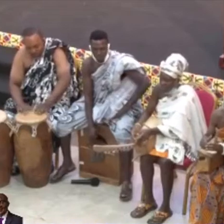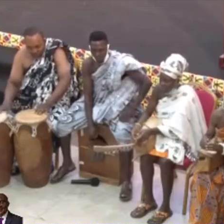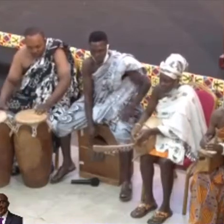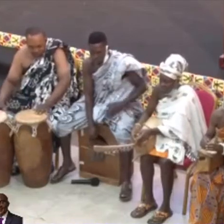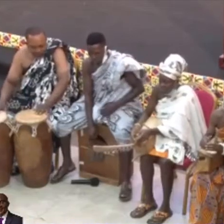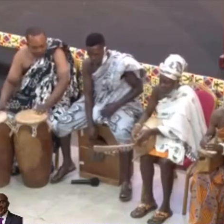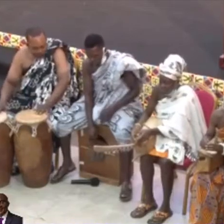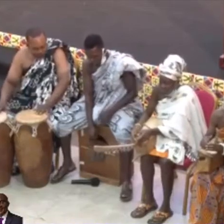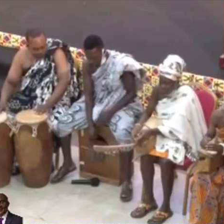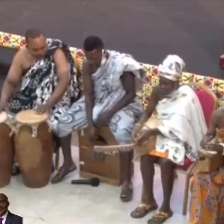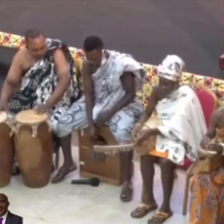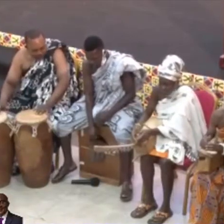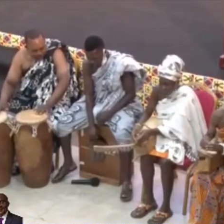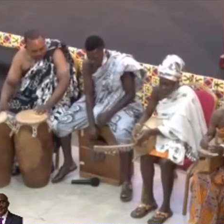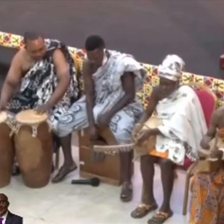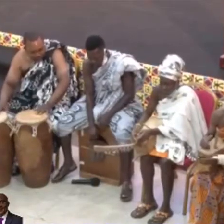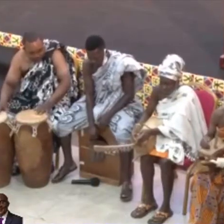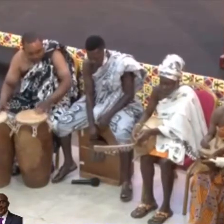bay.